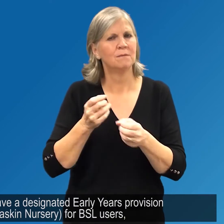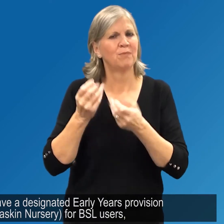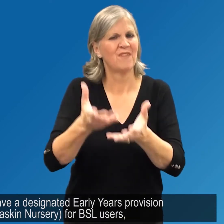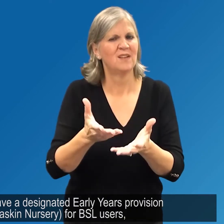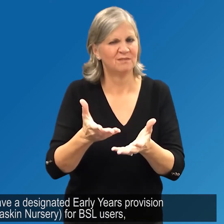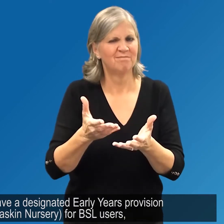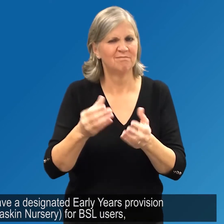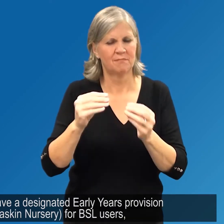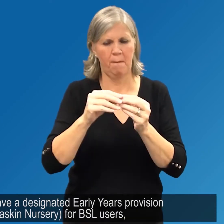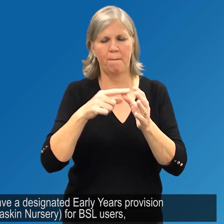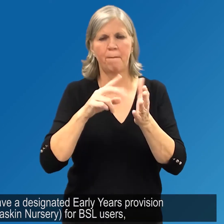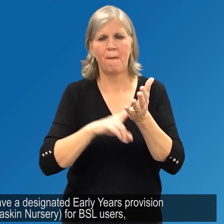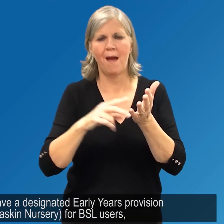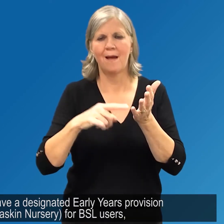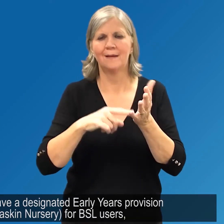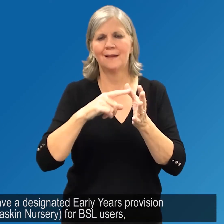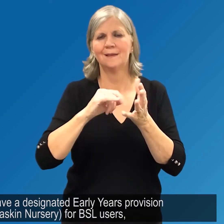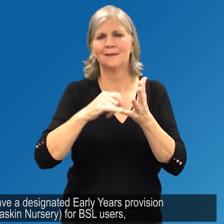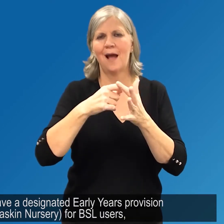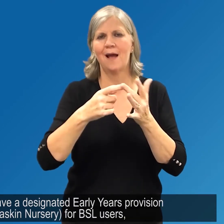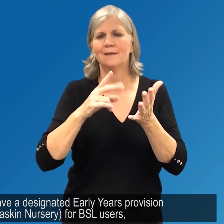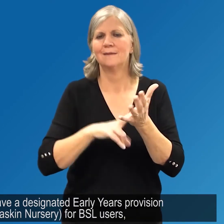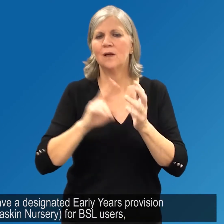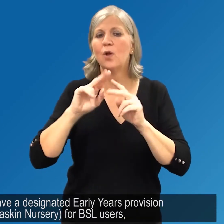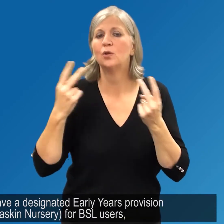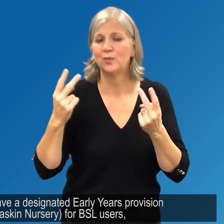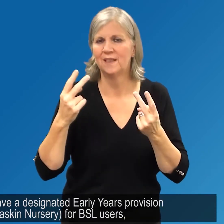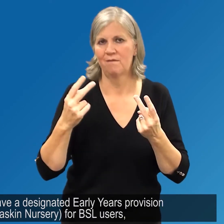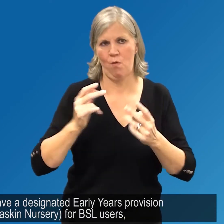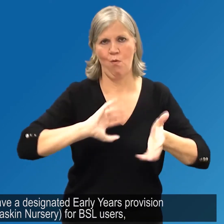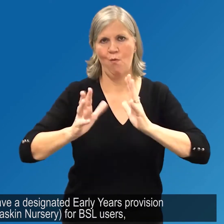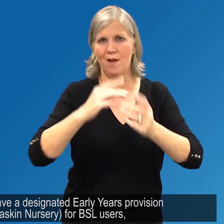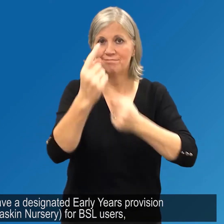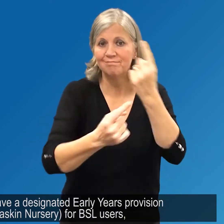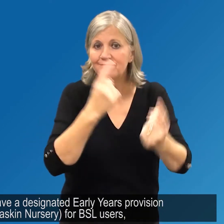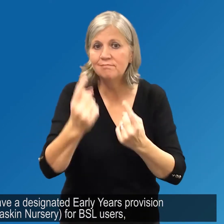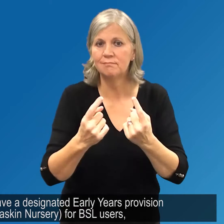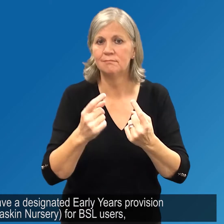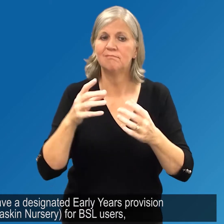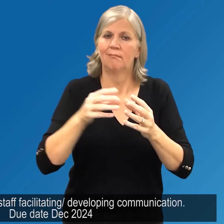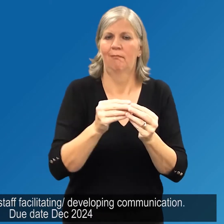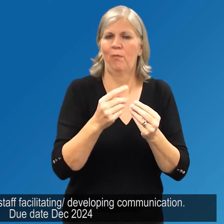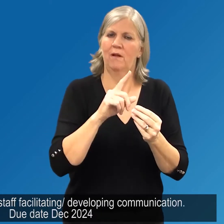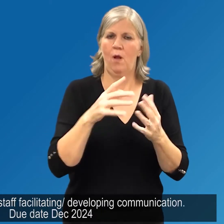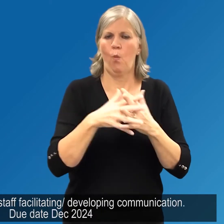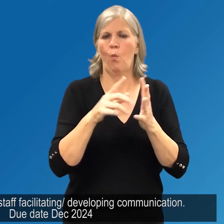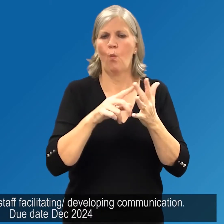Continue to have designated early years provision Bantaskin Nursery for BSL users with Windsor Park staff